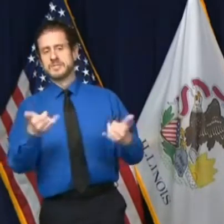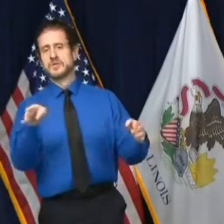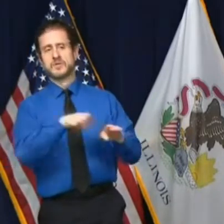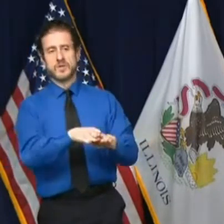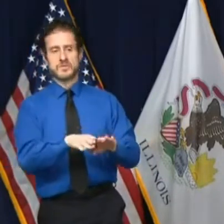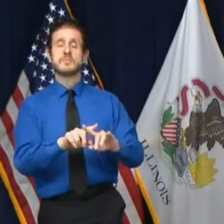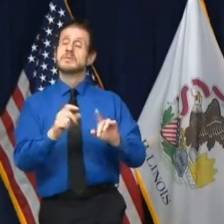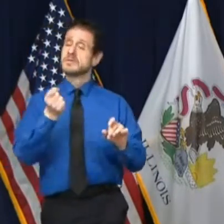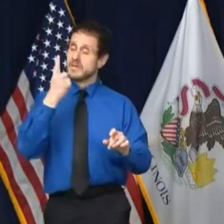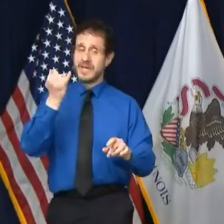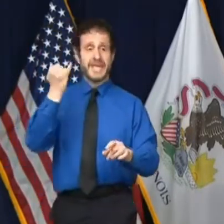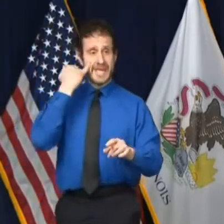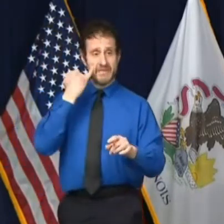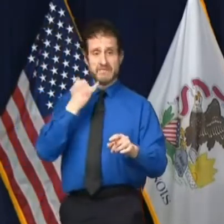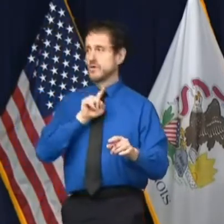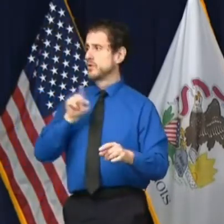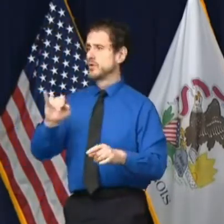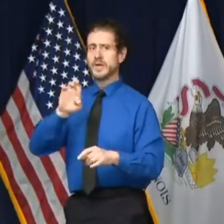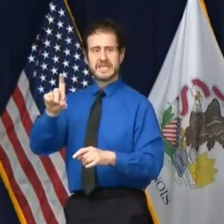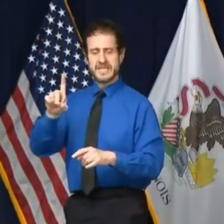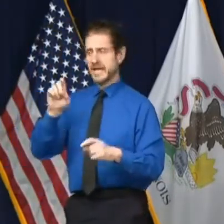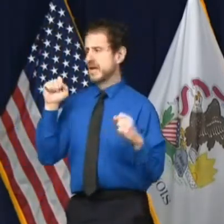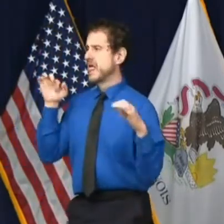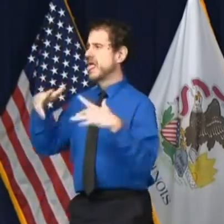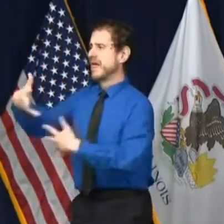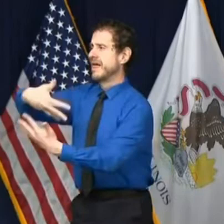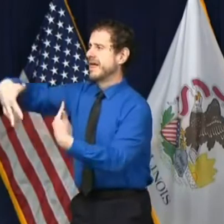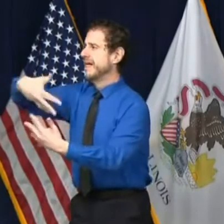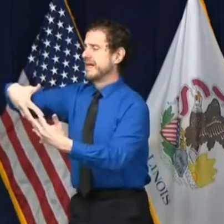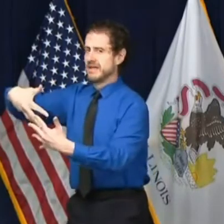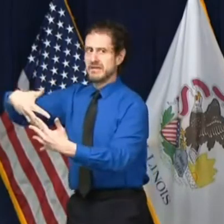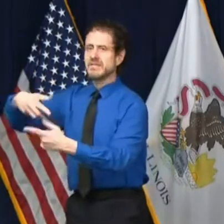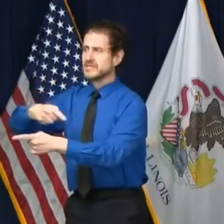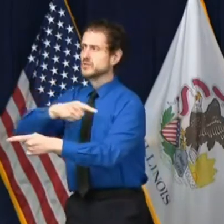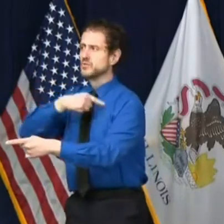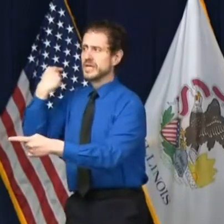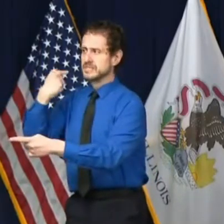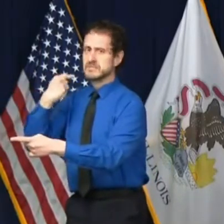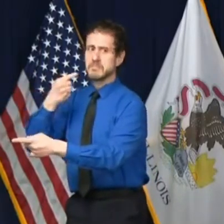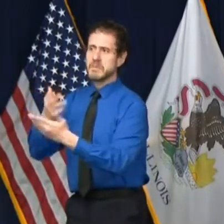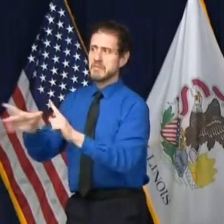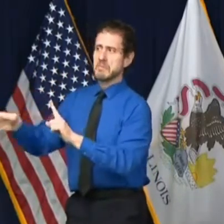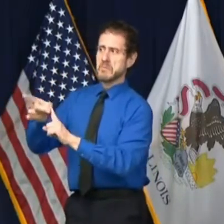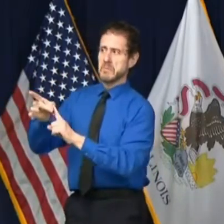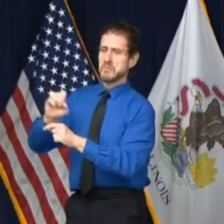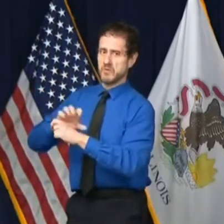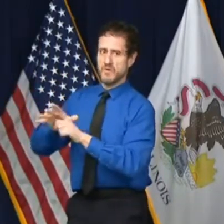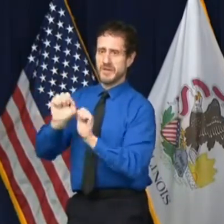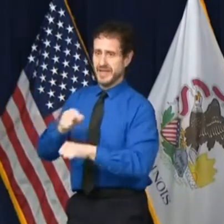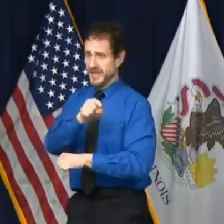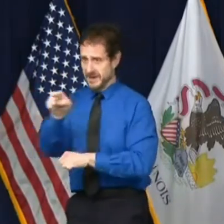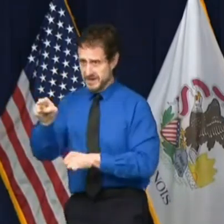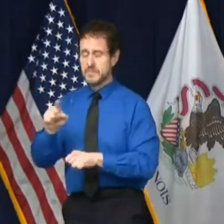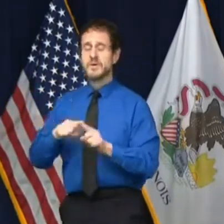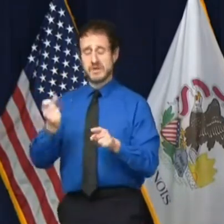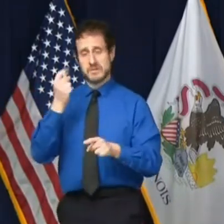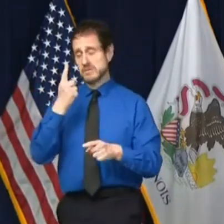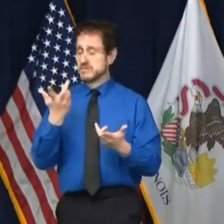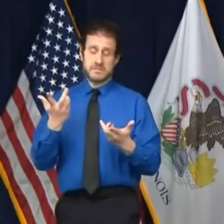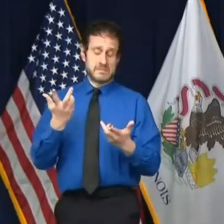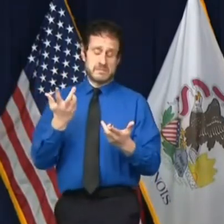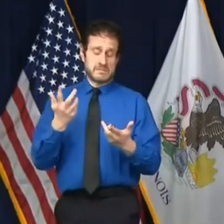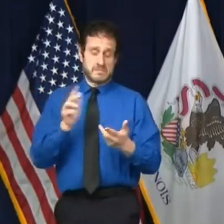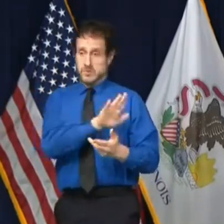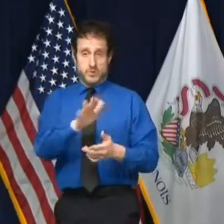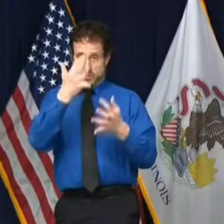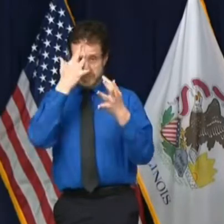that there are risks associated with that, and I would discourage people from doing it, but understand that, people are free to do what they